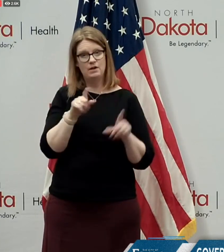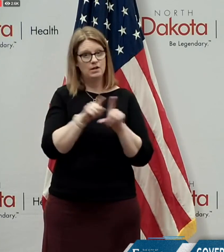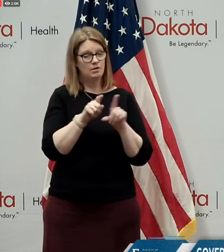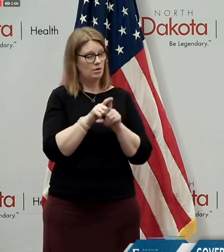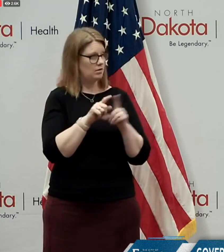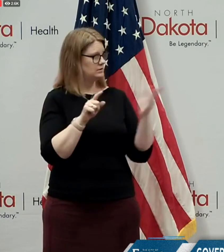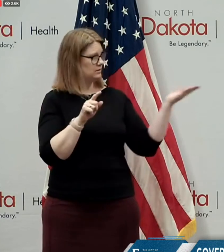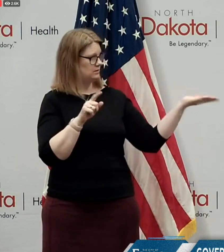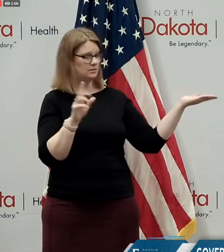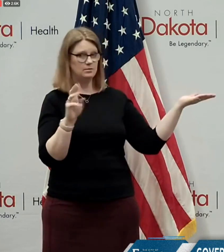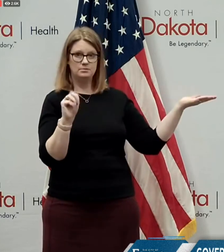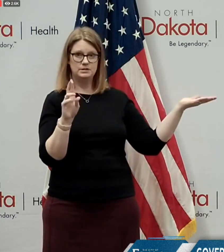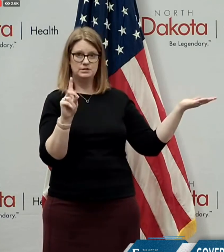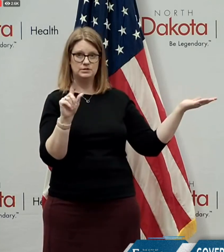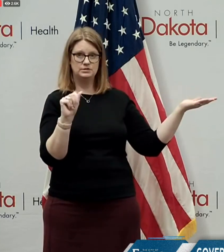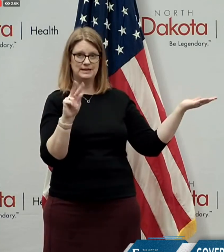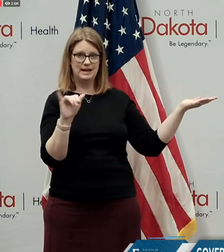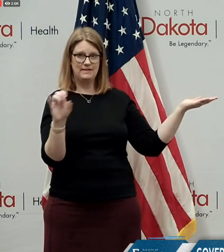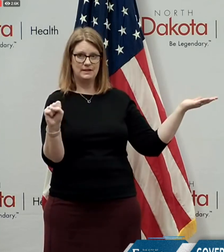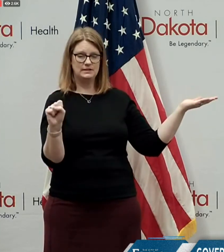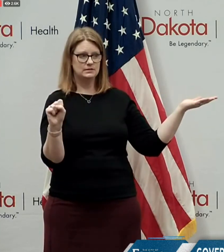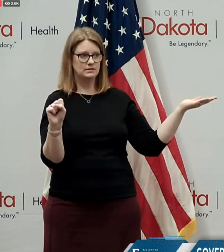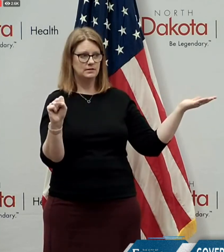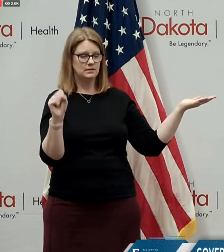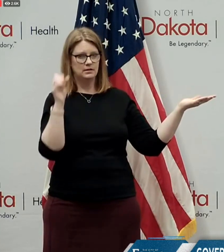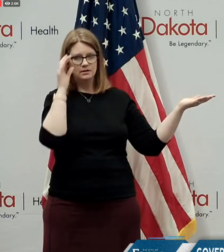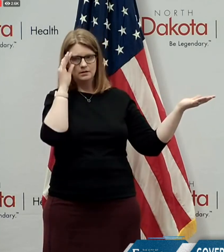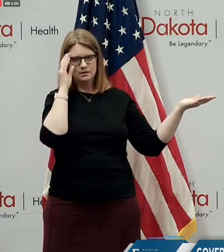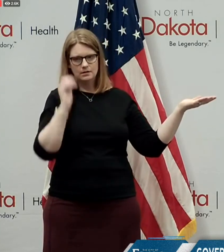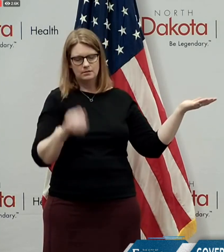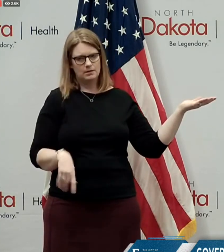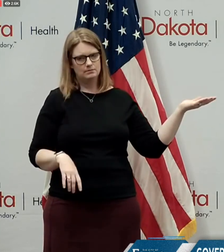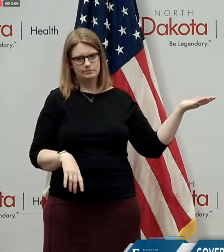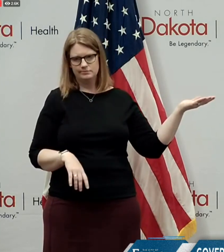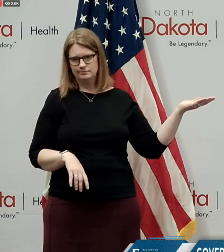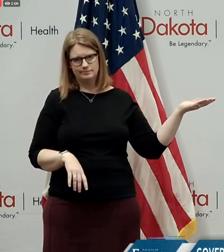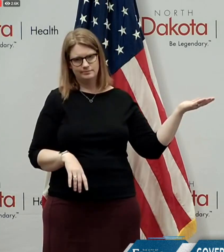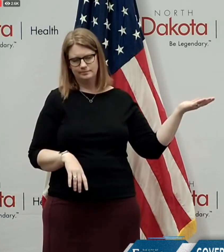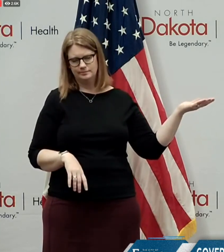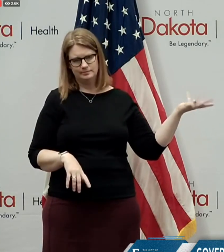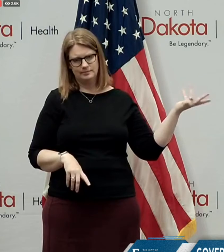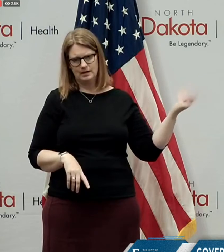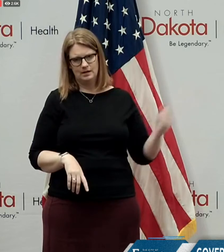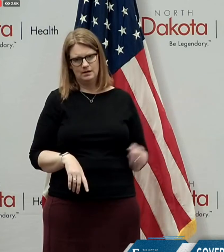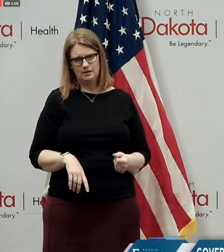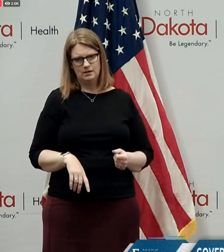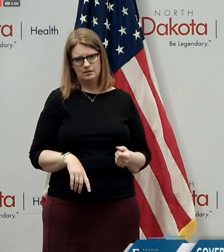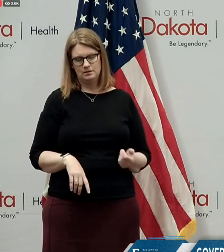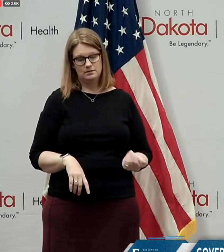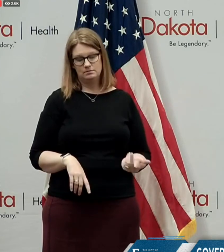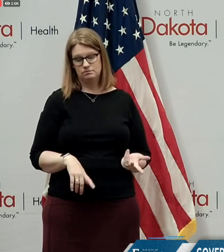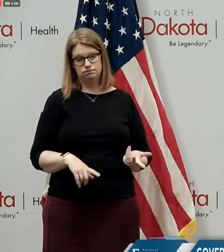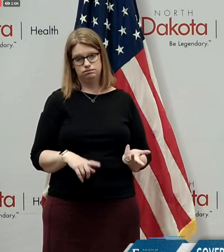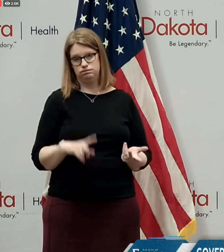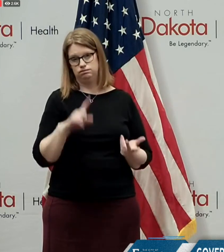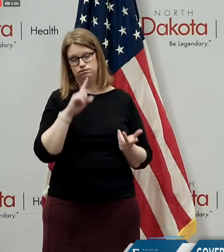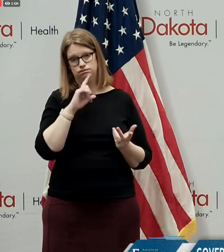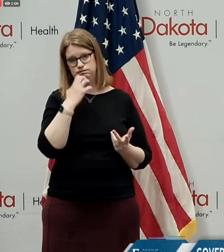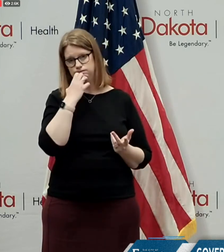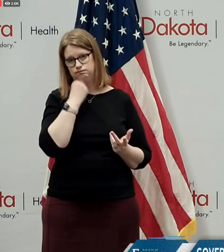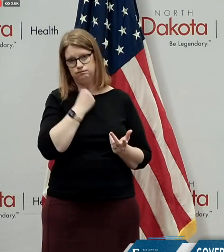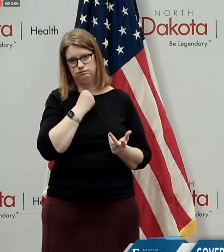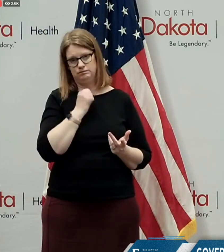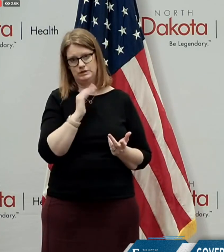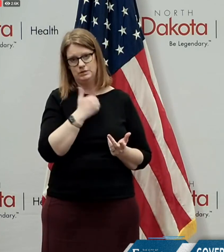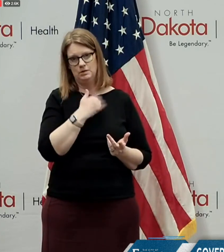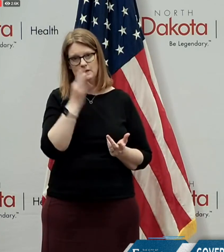Davis, are truly a wonderful help for our tribe, because supplies coming